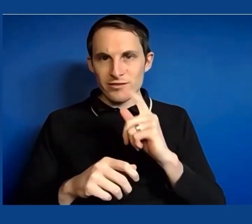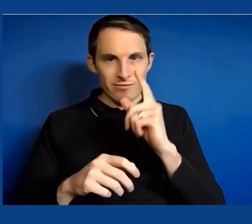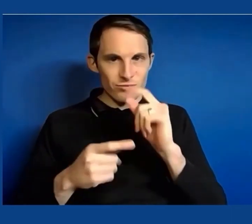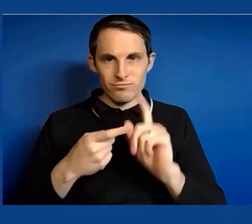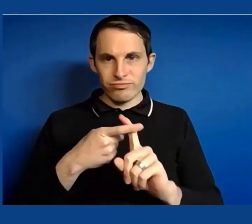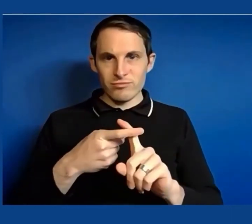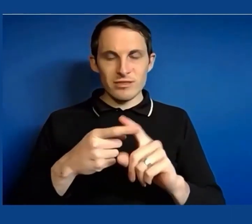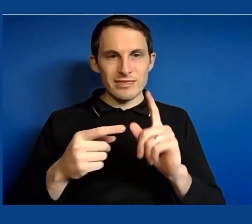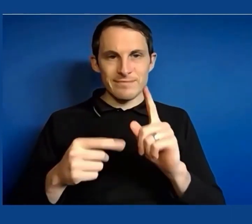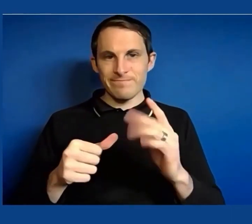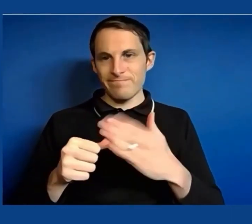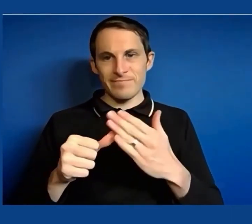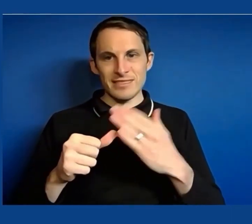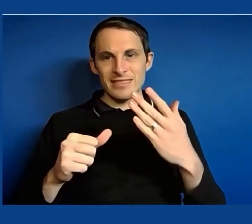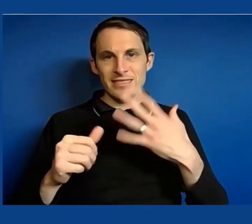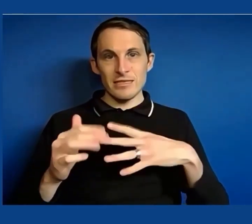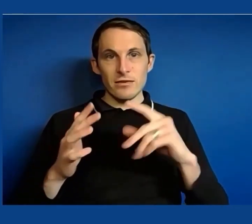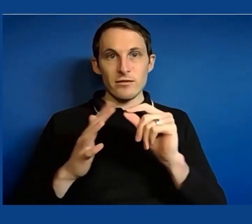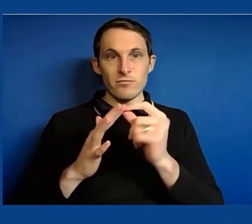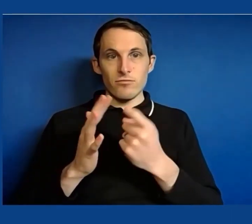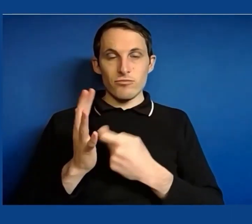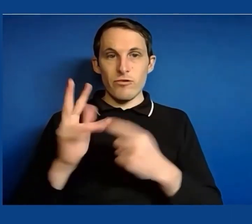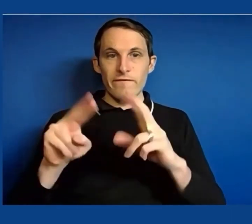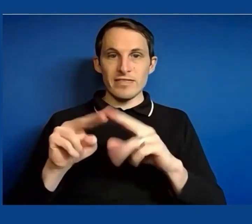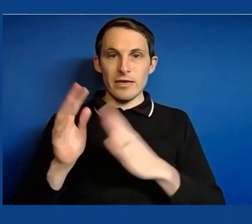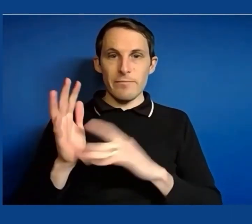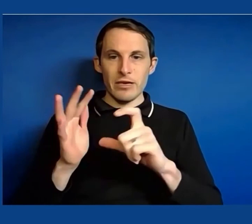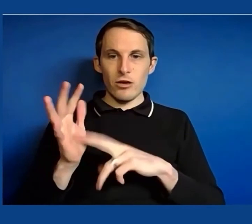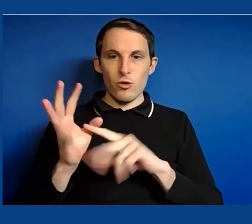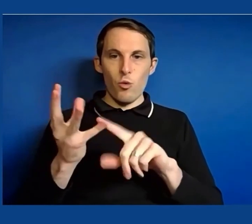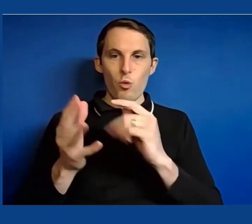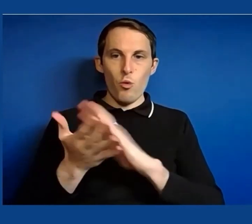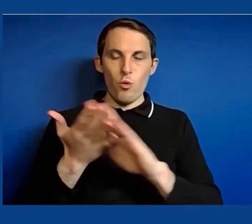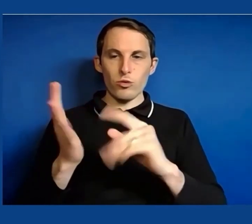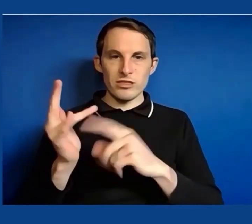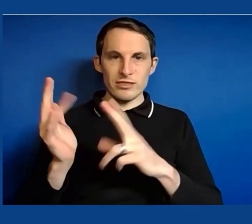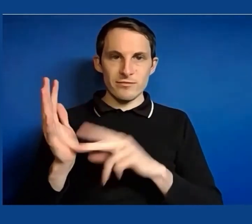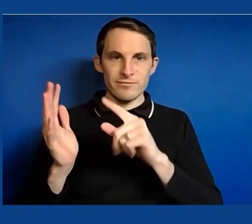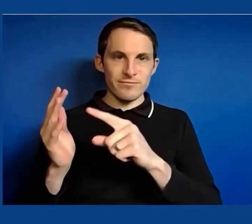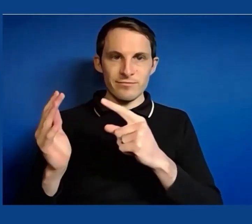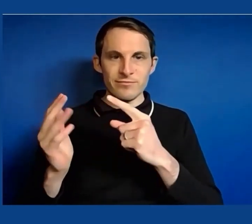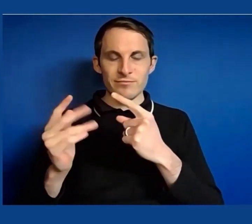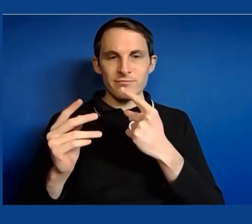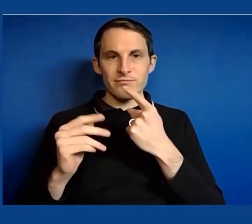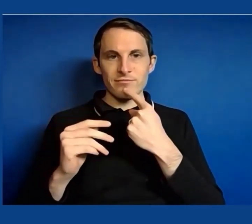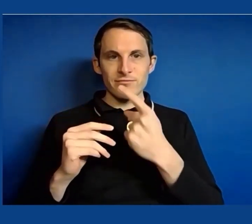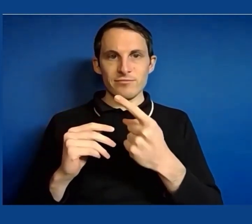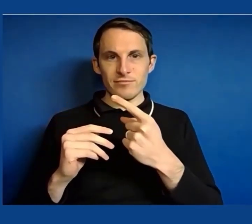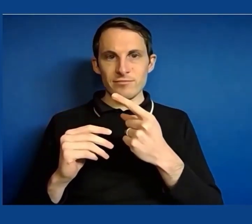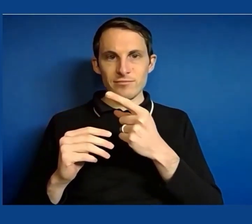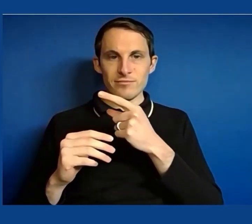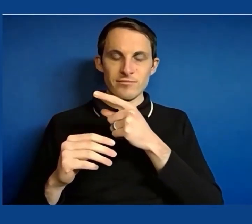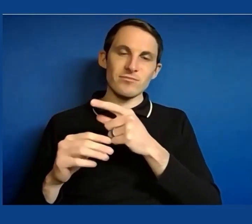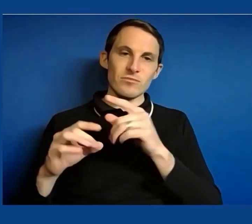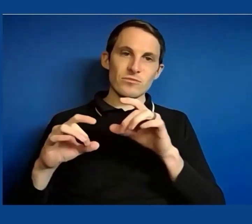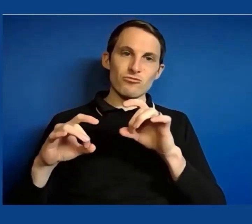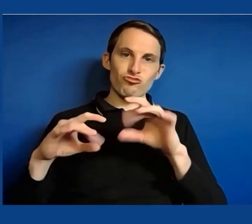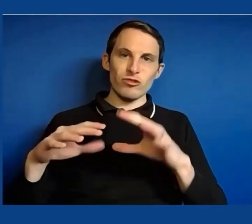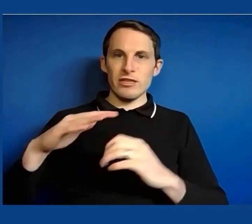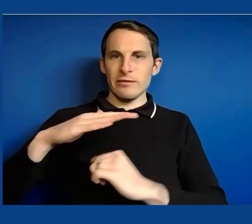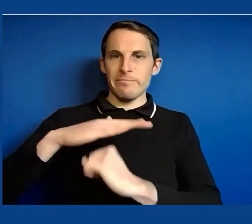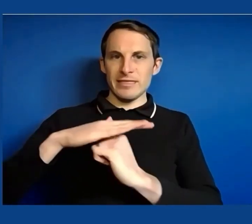saying, Professor Mick Dodson described it perhaps too diplomatically when he said that the sovereign pillars of Australian state